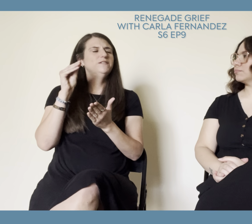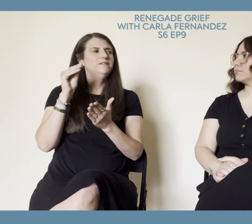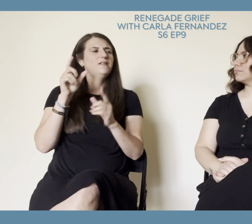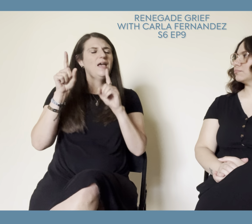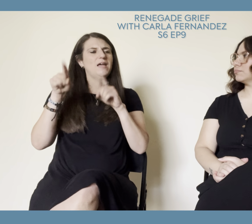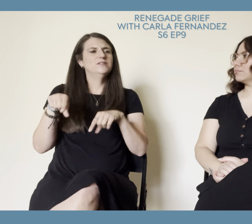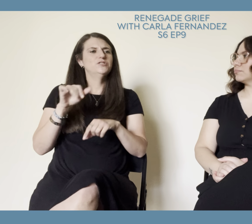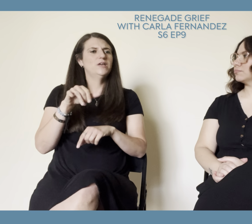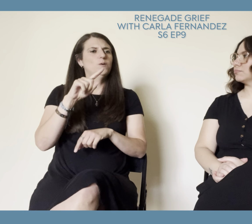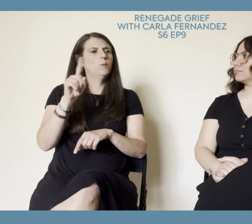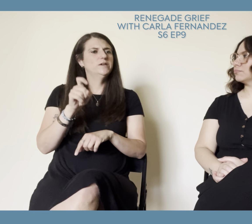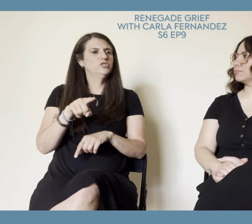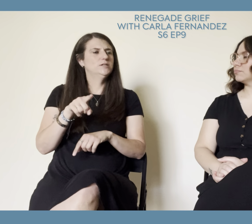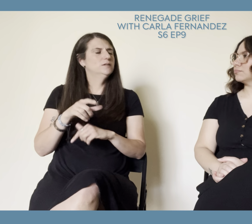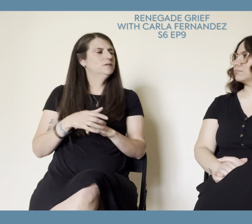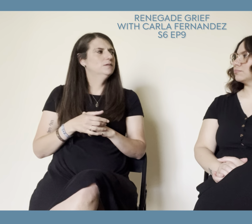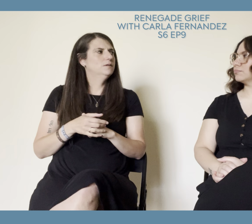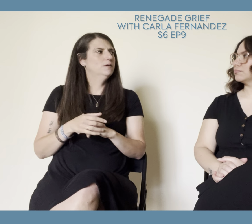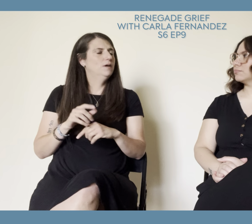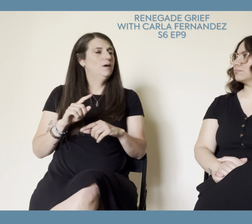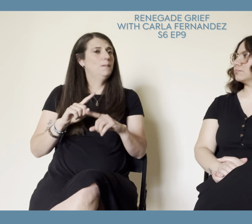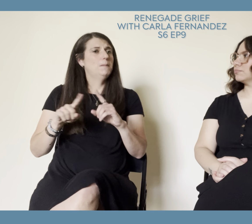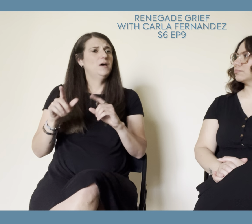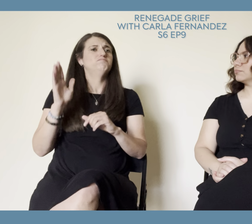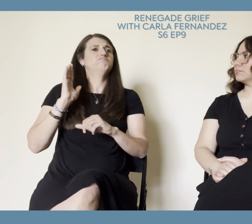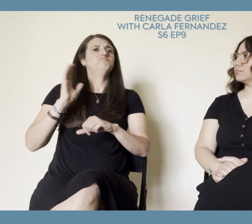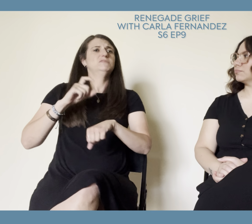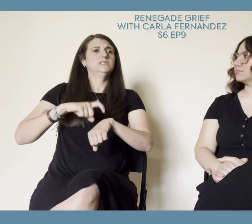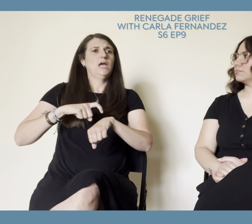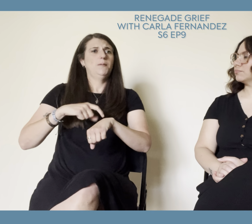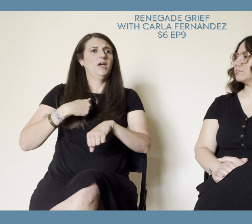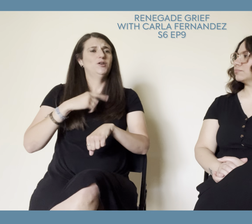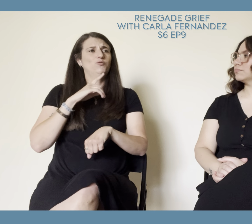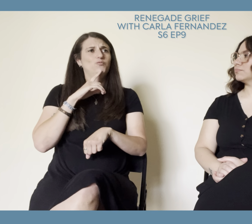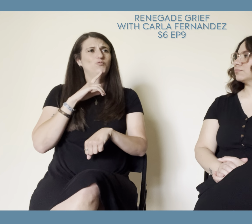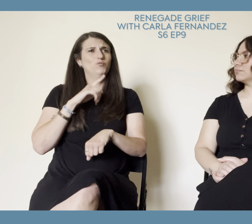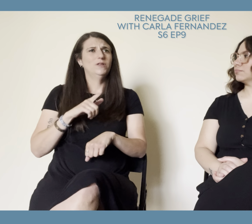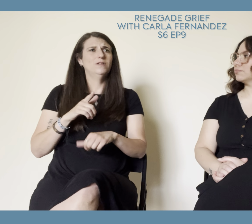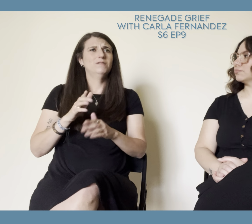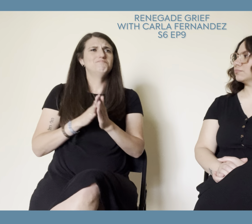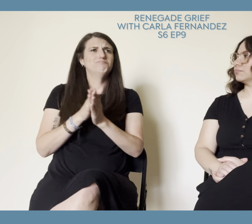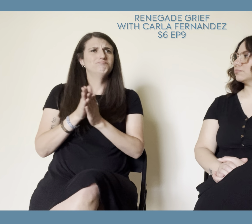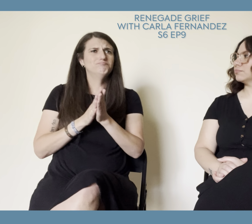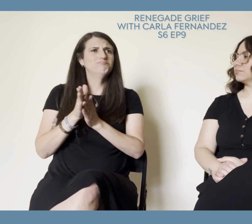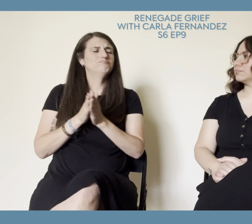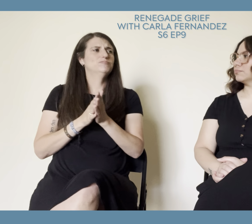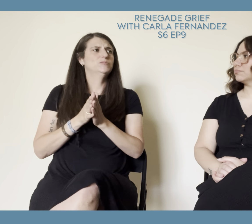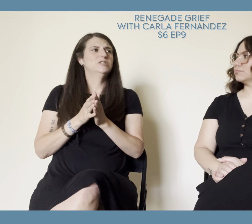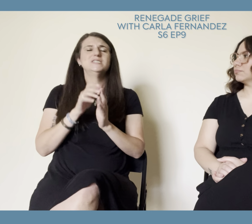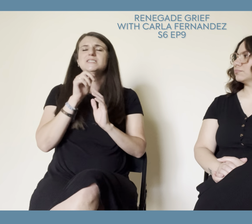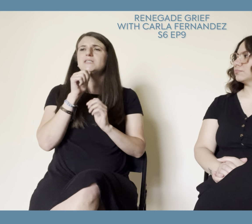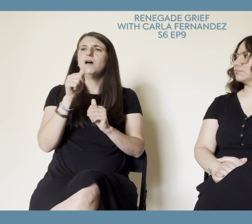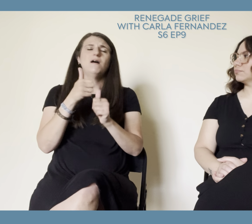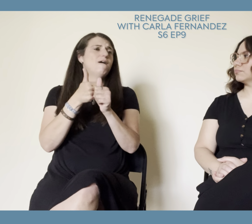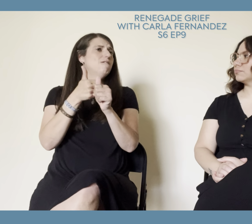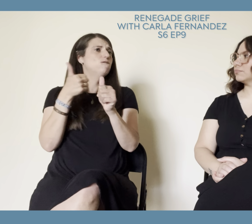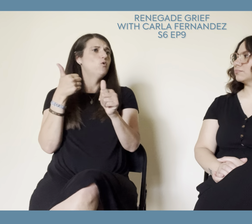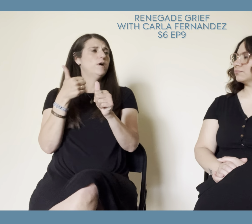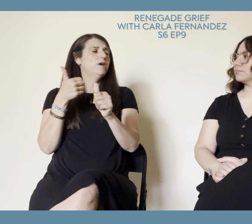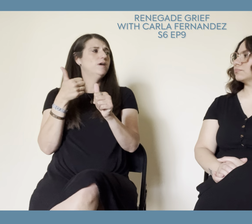question, but I think at the time it showed me that I had a real hunger to not avoid what to me was like the